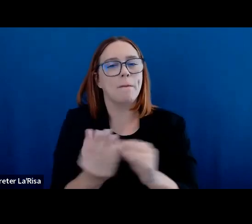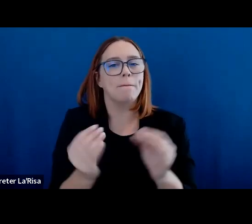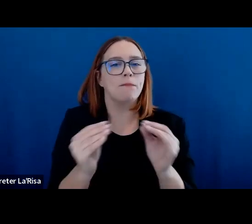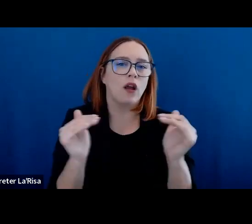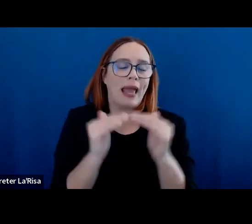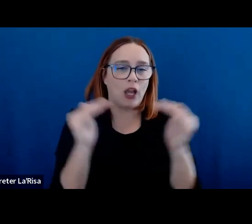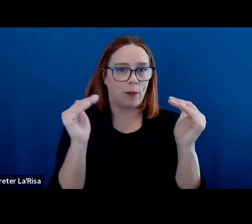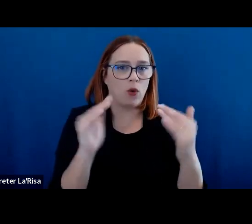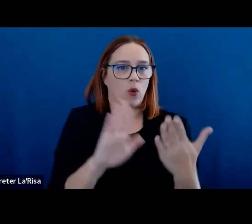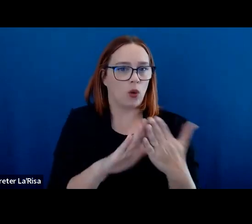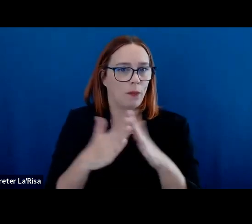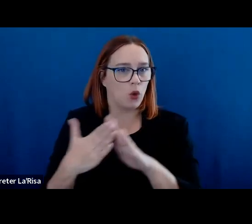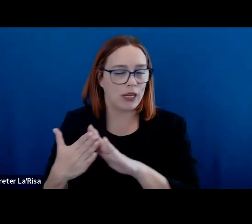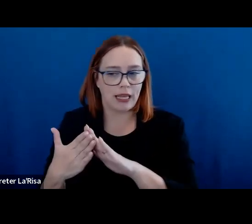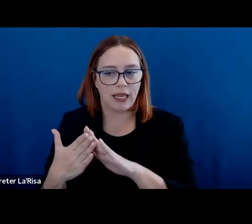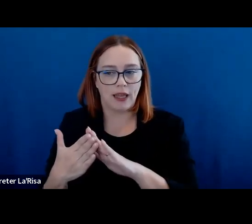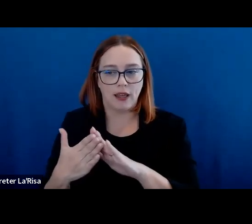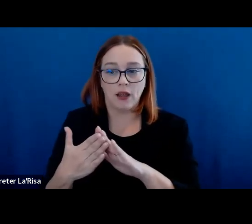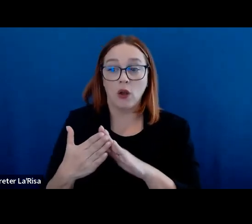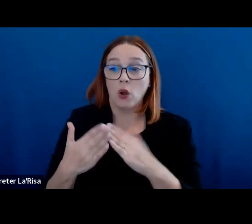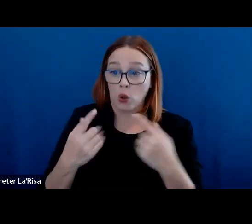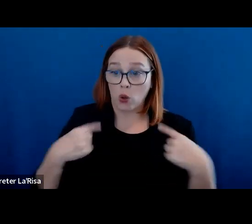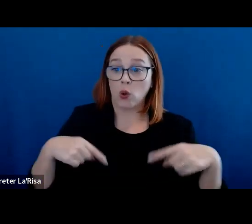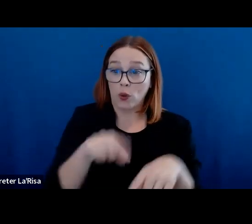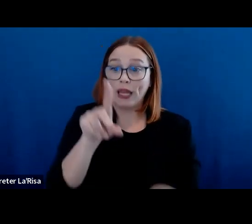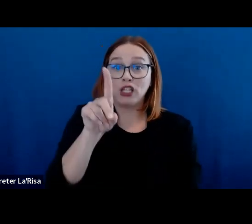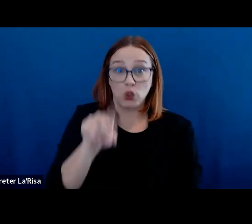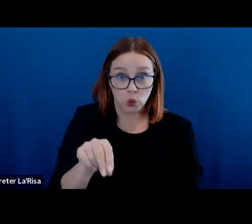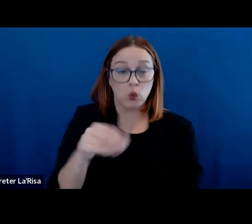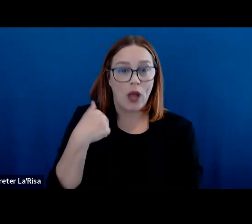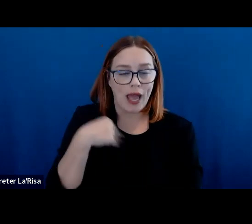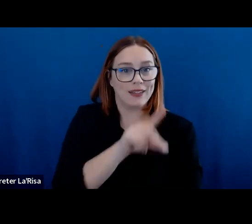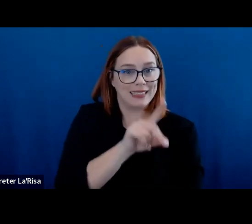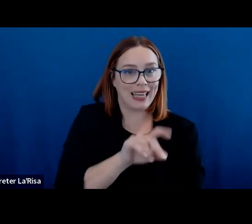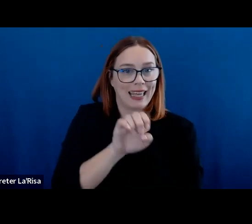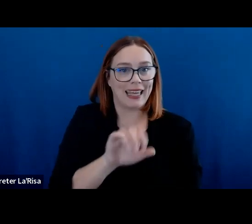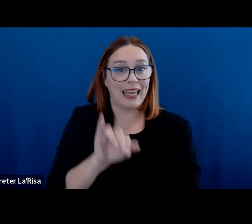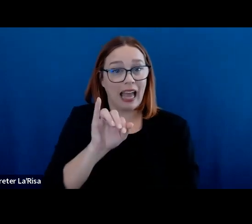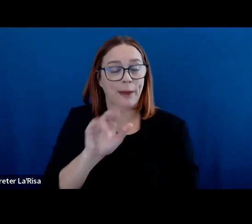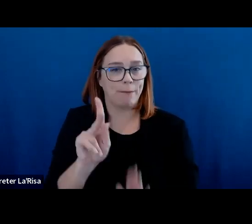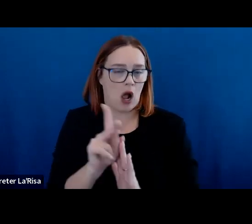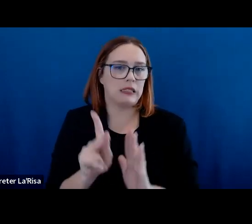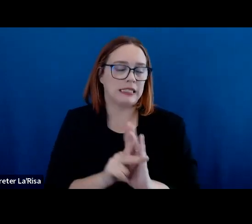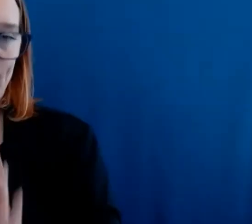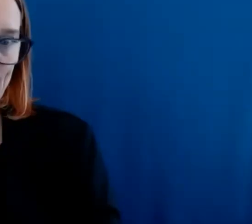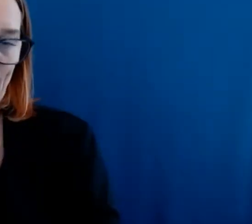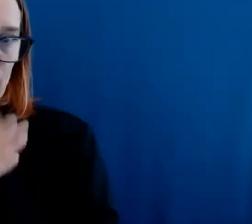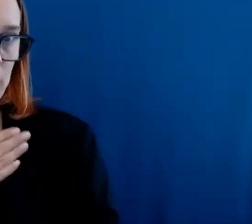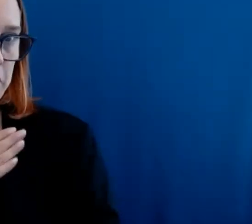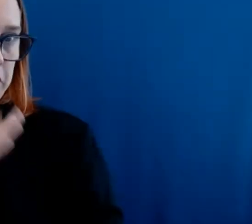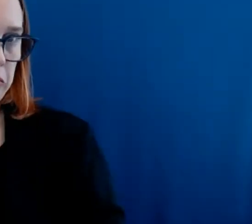Do we have DEI policies? Yes, we do, at our center. And what do they look